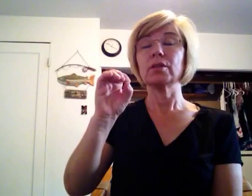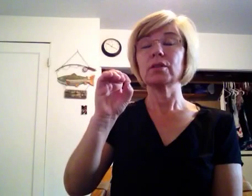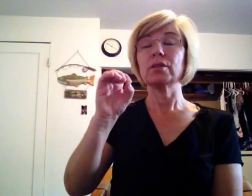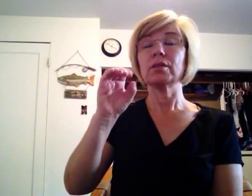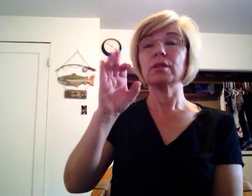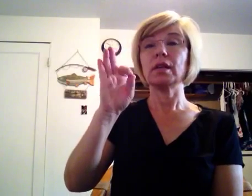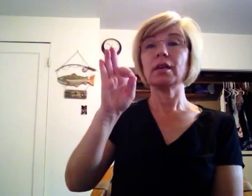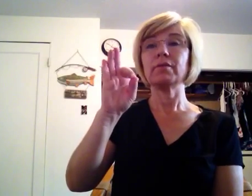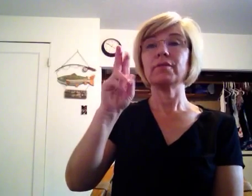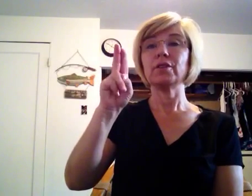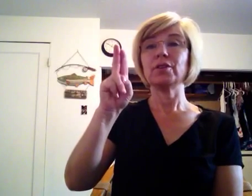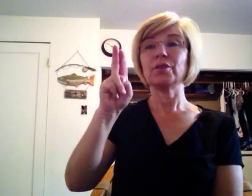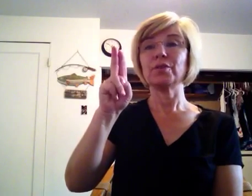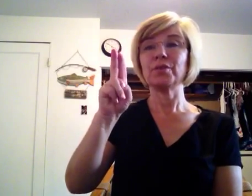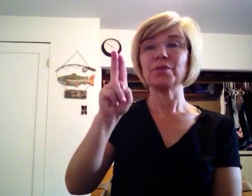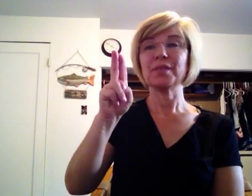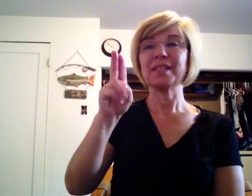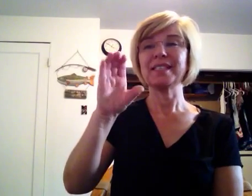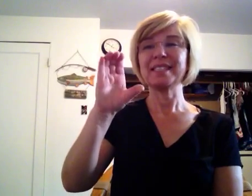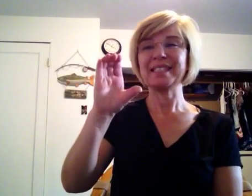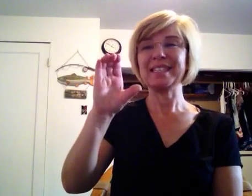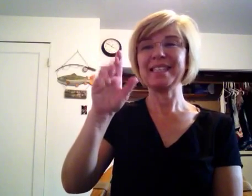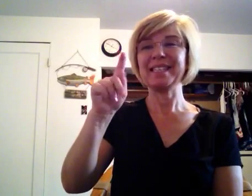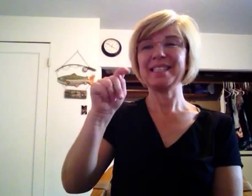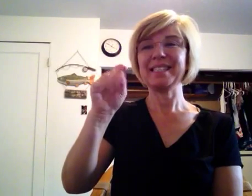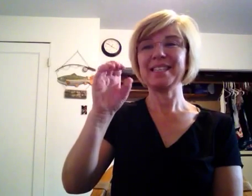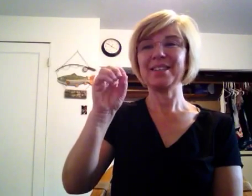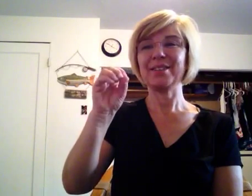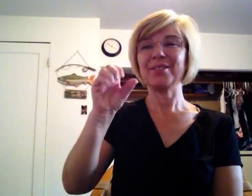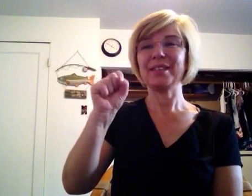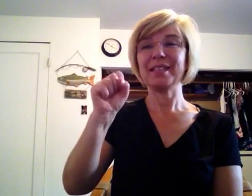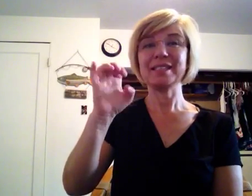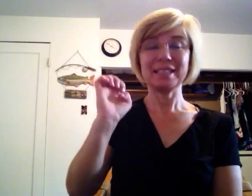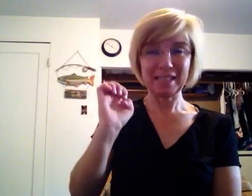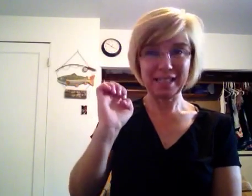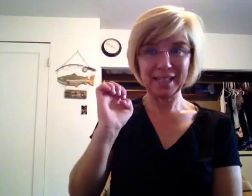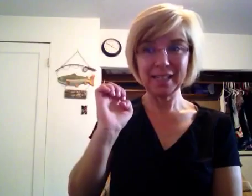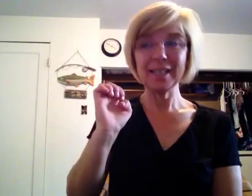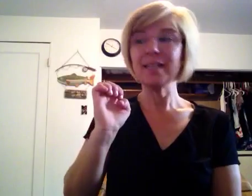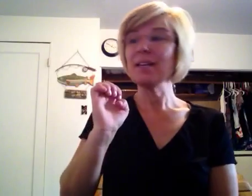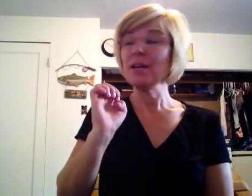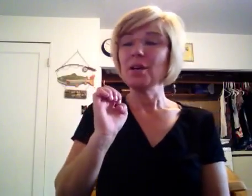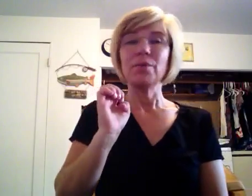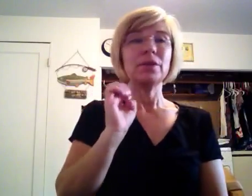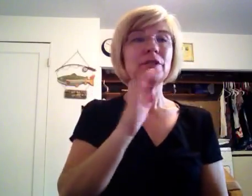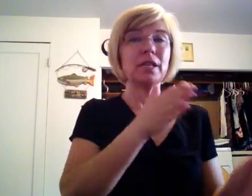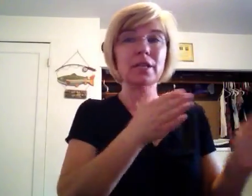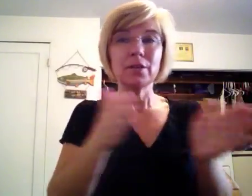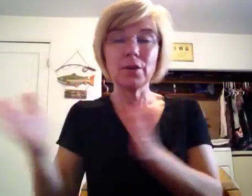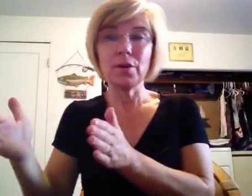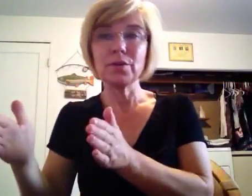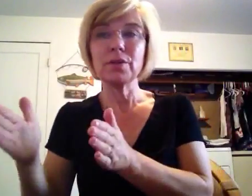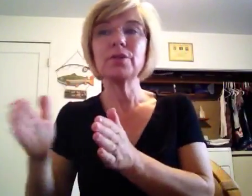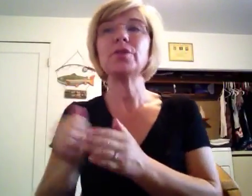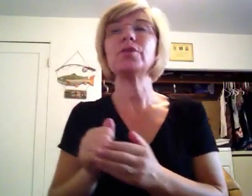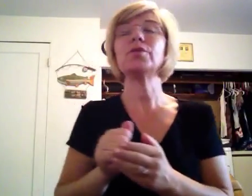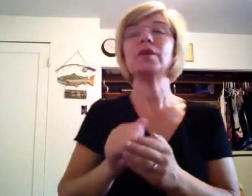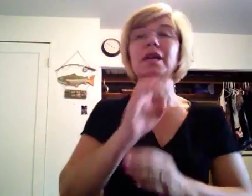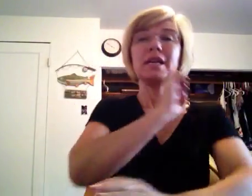cycle, which is then let off into the air. Have you noticed how clean and pure the air feels when plants are